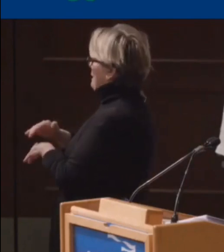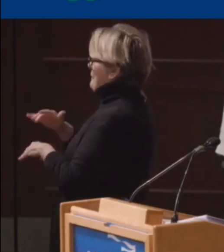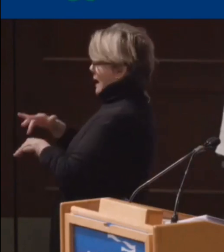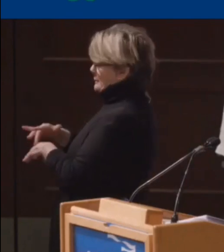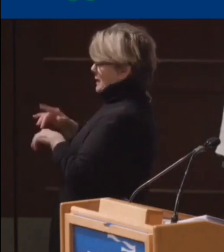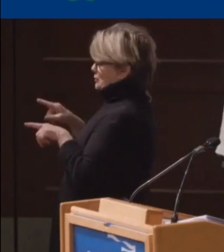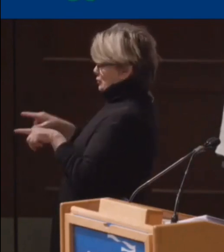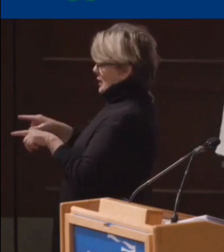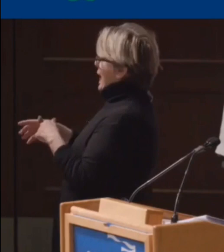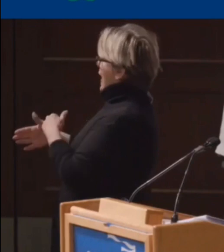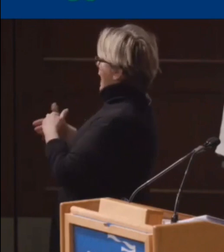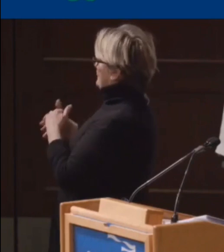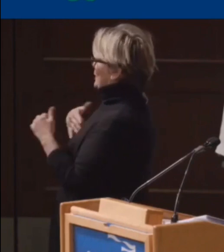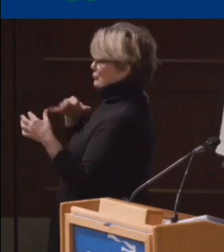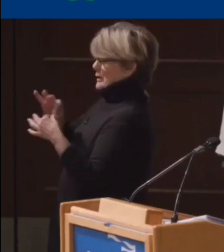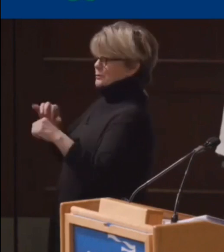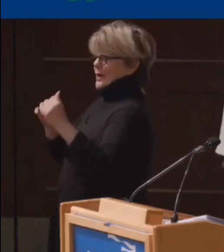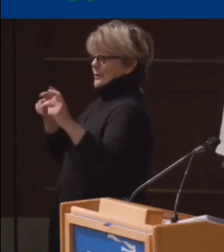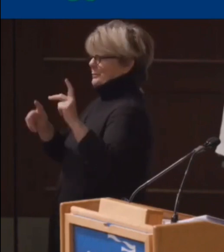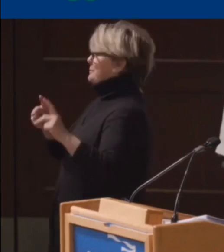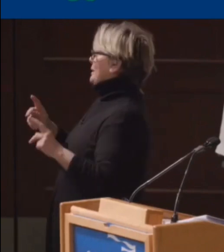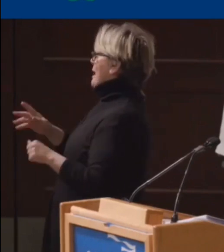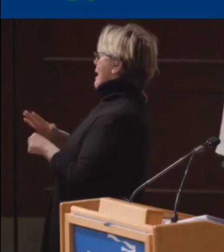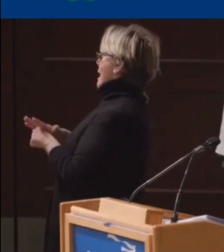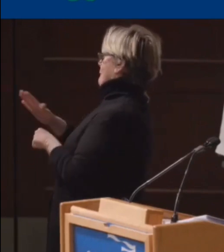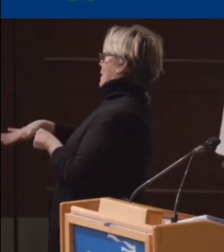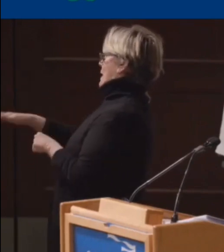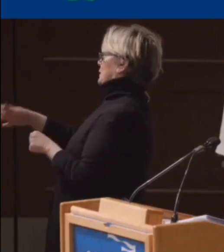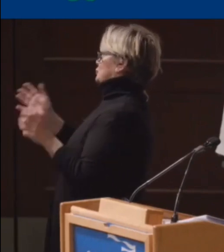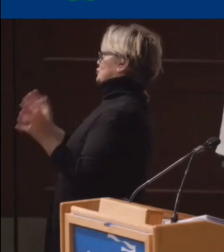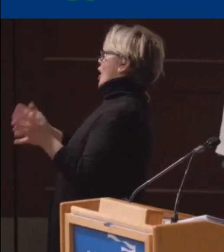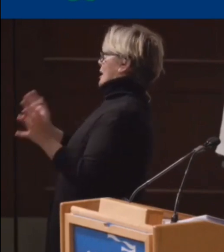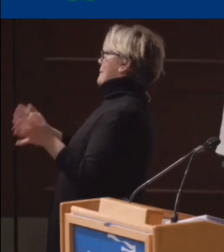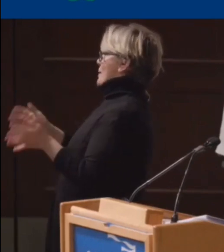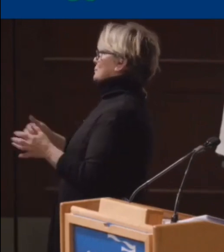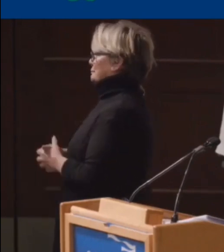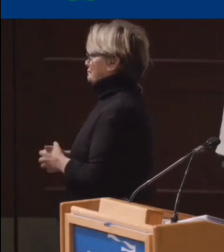me relate to others and gave me plenty to talk about.